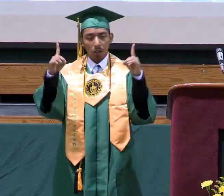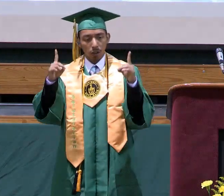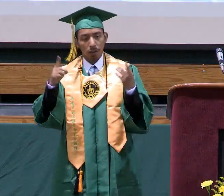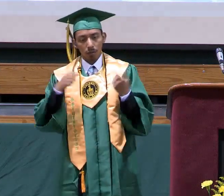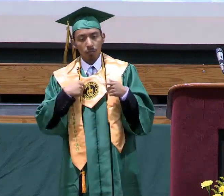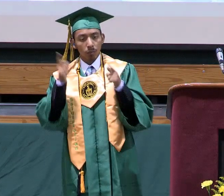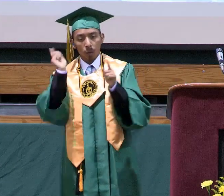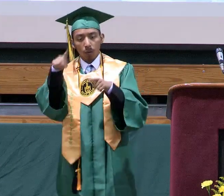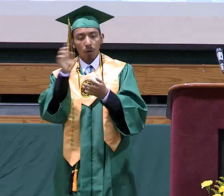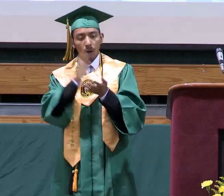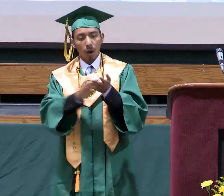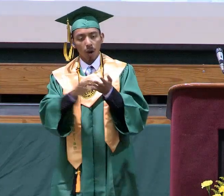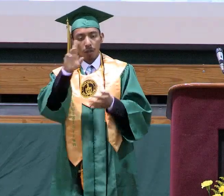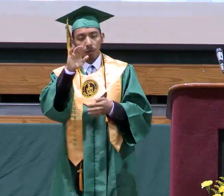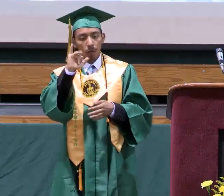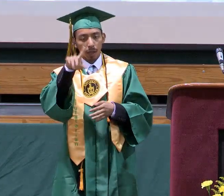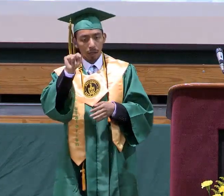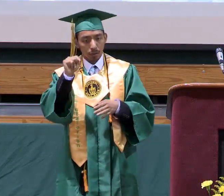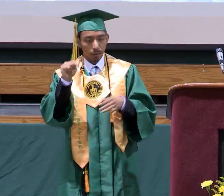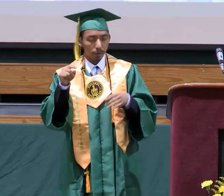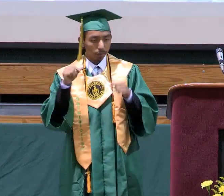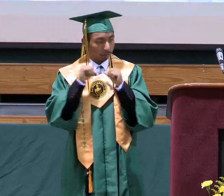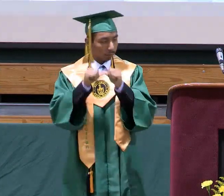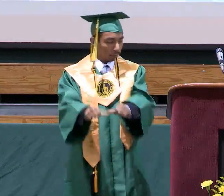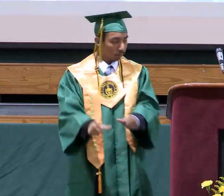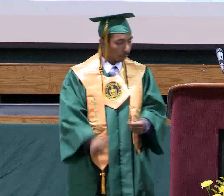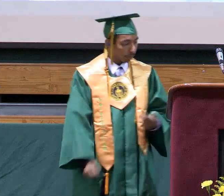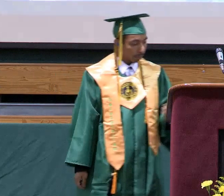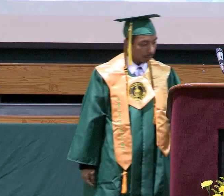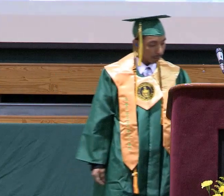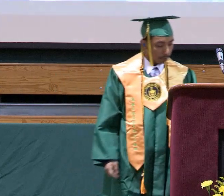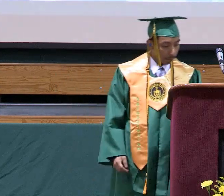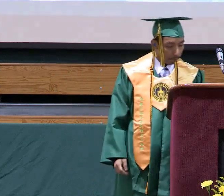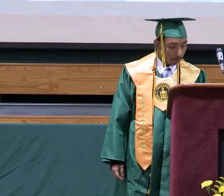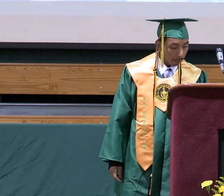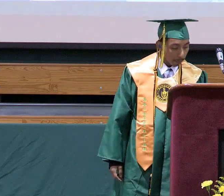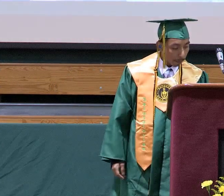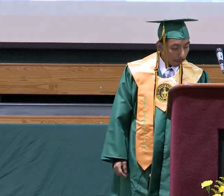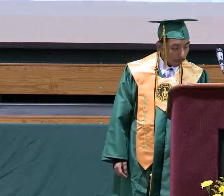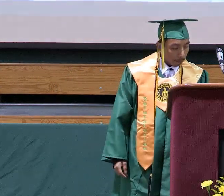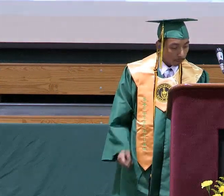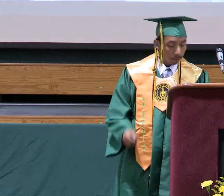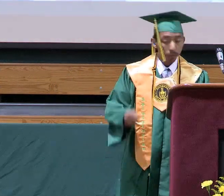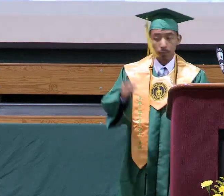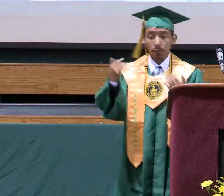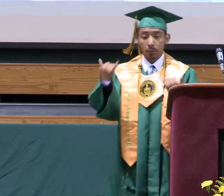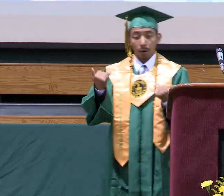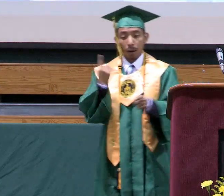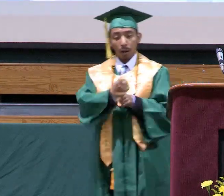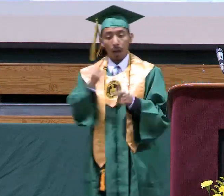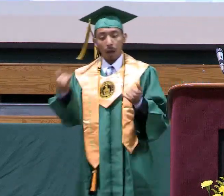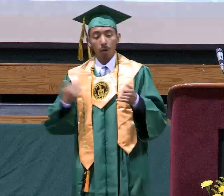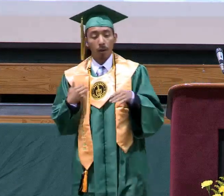Because I'm not done with my education. I hope to go to the Rochester Institute of Technology.